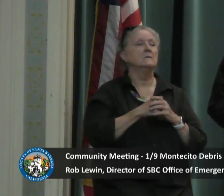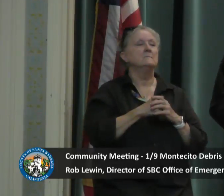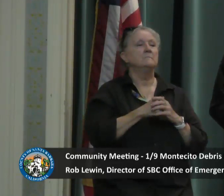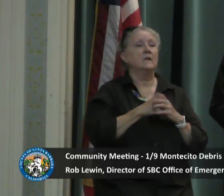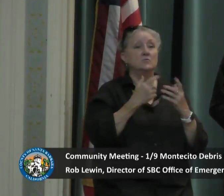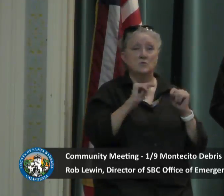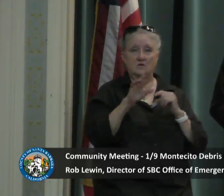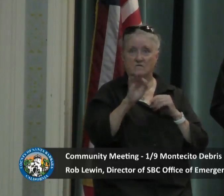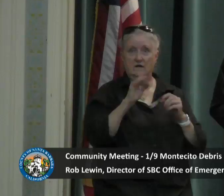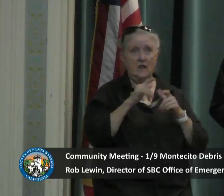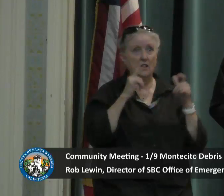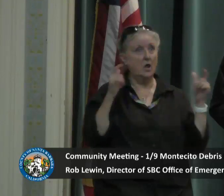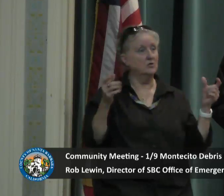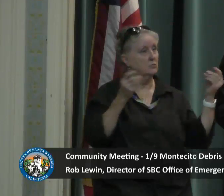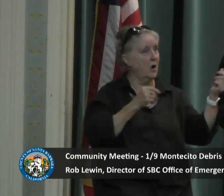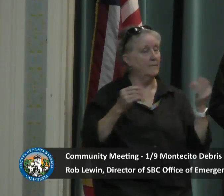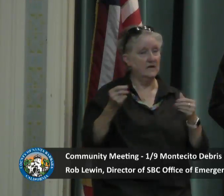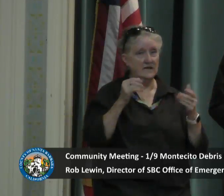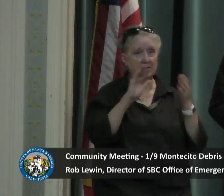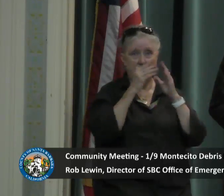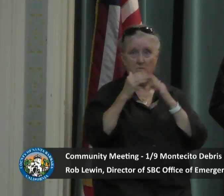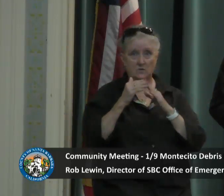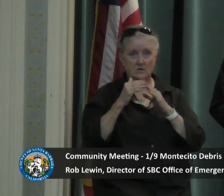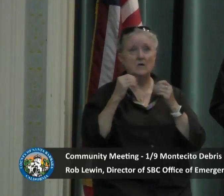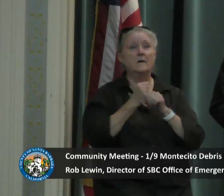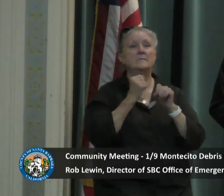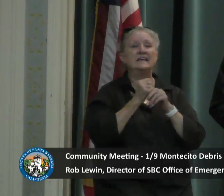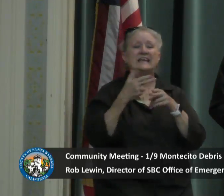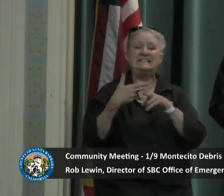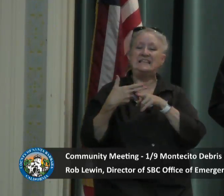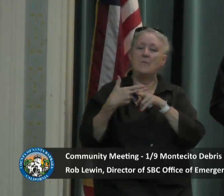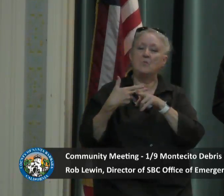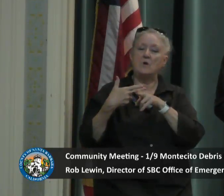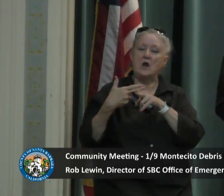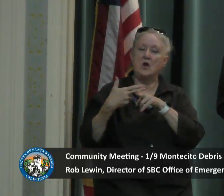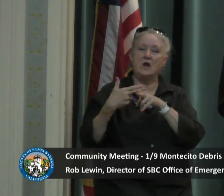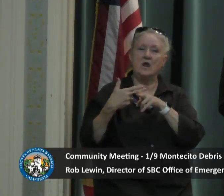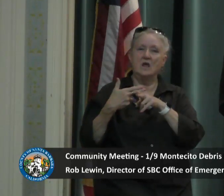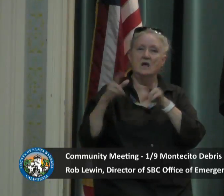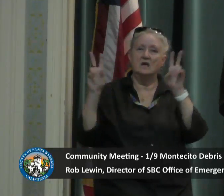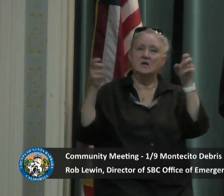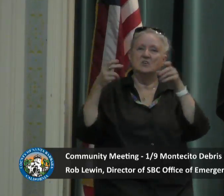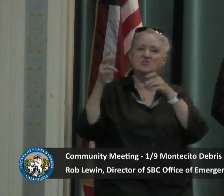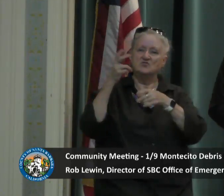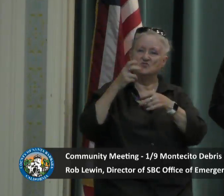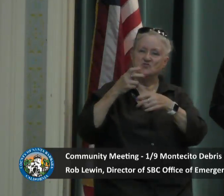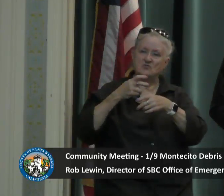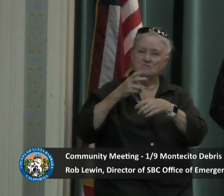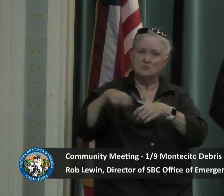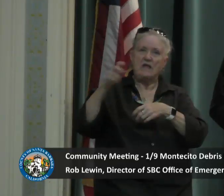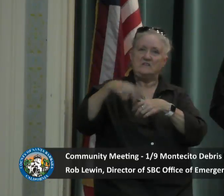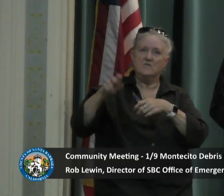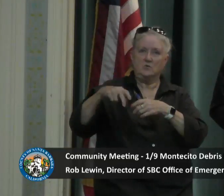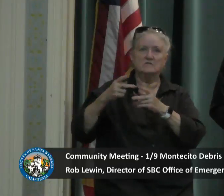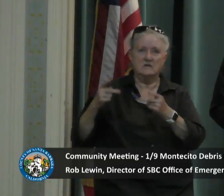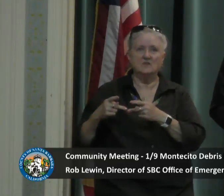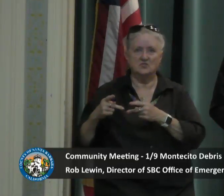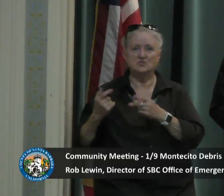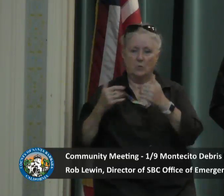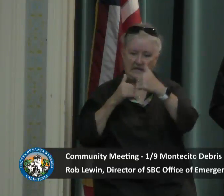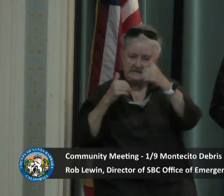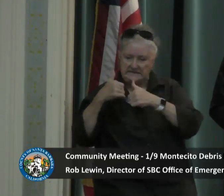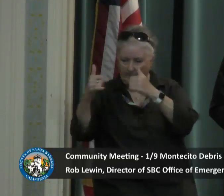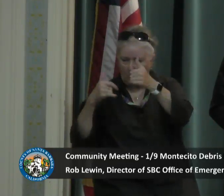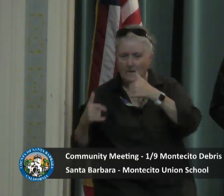find a large piece of property in the community to create a temporary transfer station so we can separate the material and provide a place for people to take their